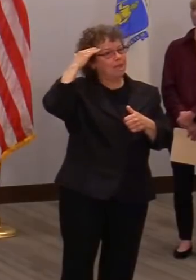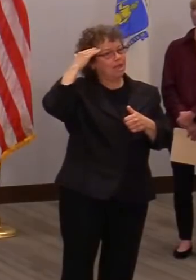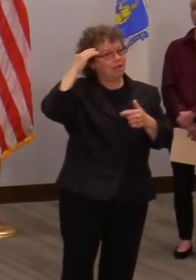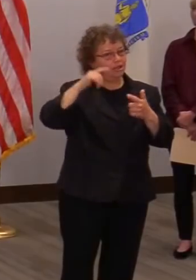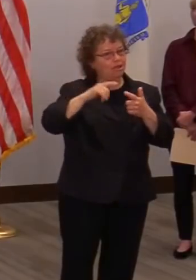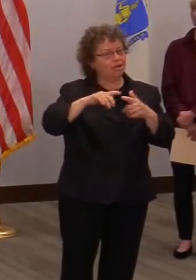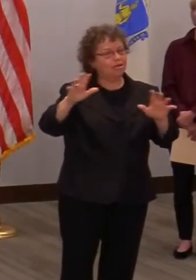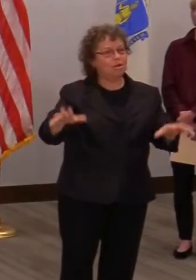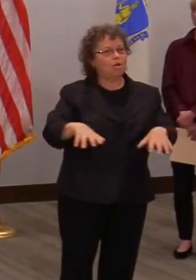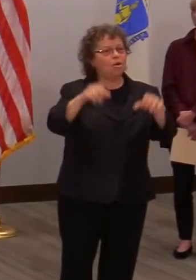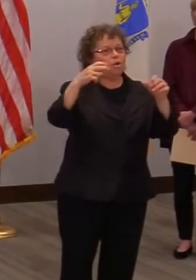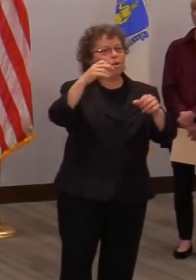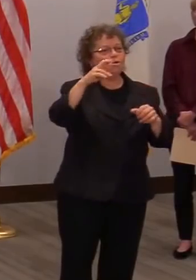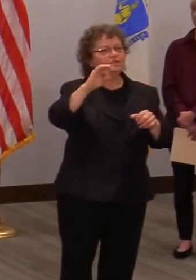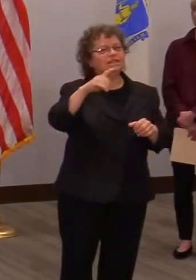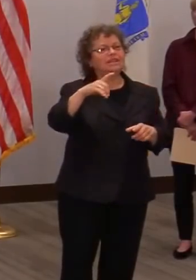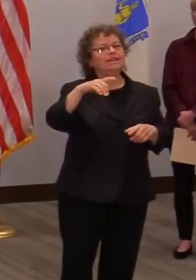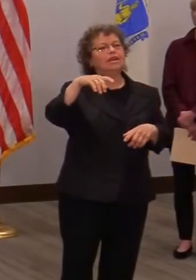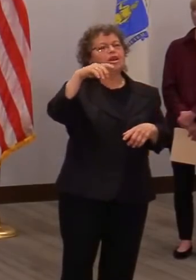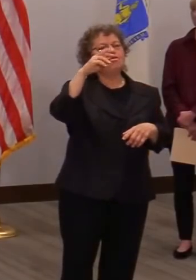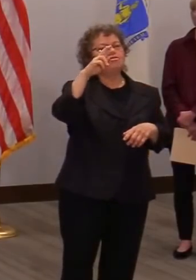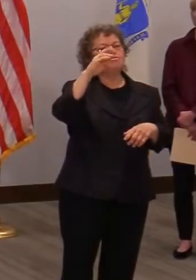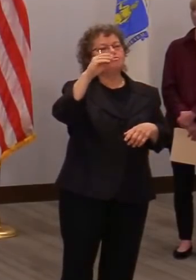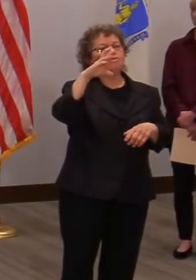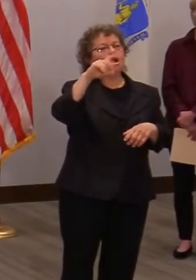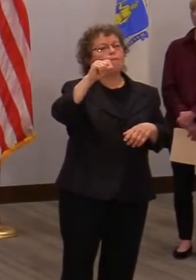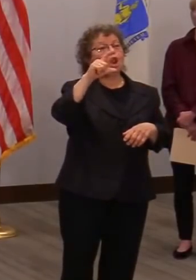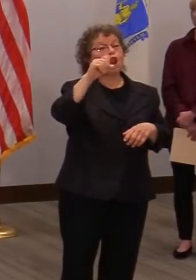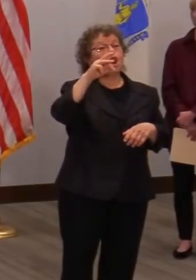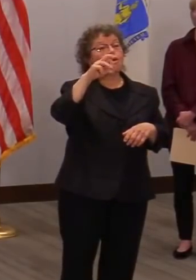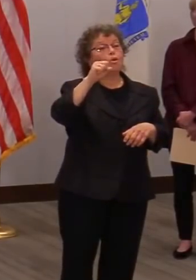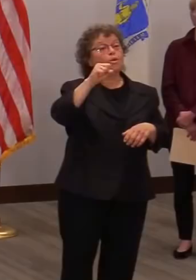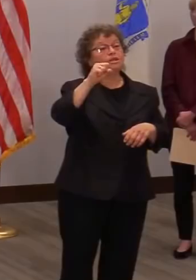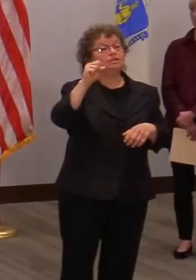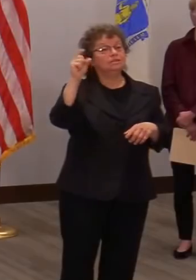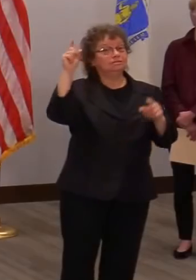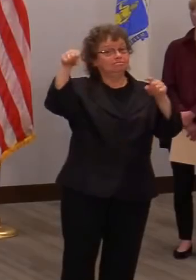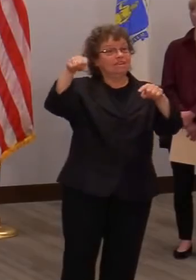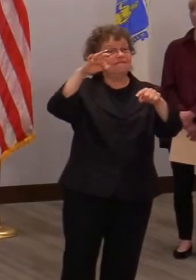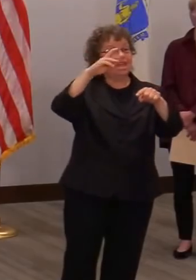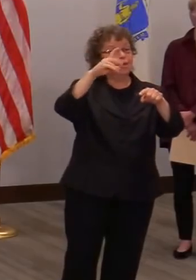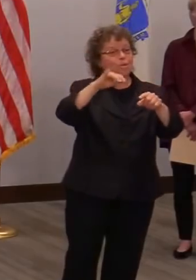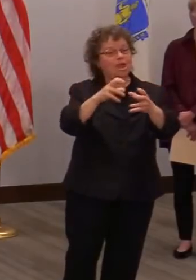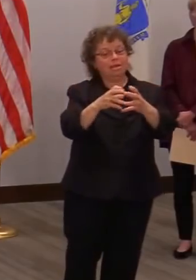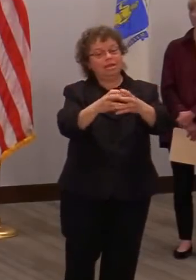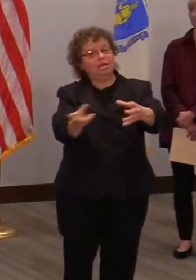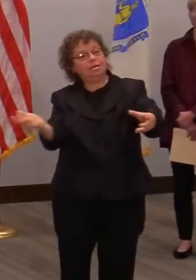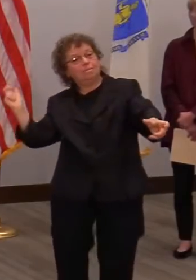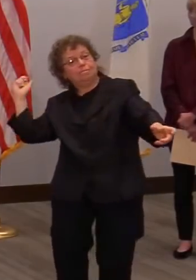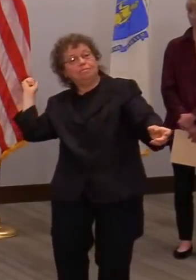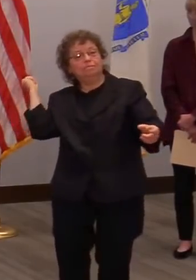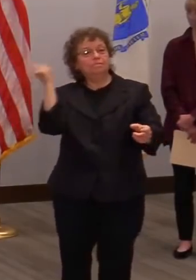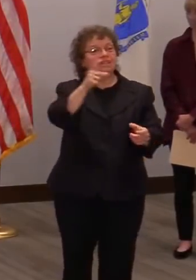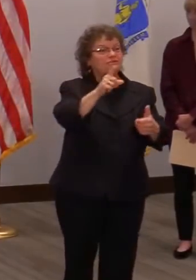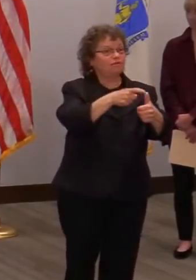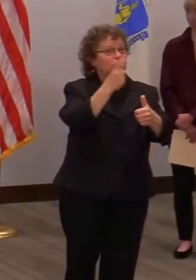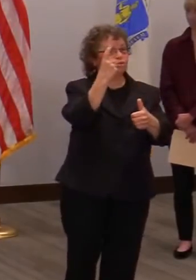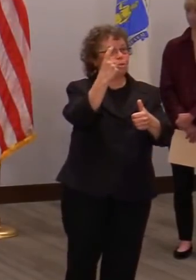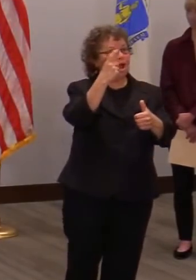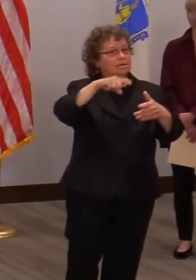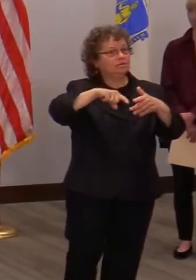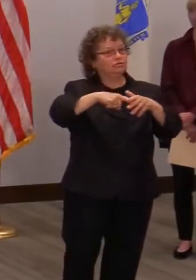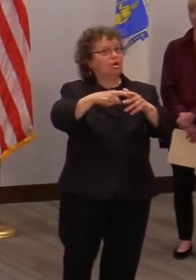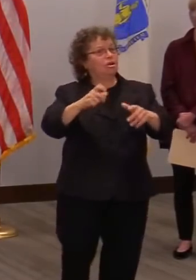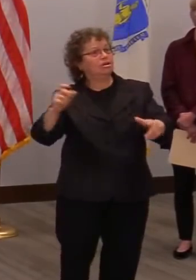hosted Robert Lewis at Fenway Park to throw out that first pitch to kick off the 2020 season, which was a